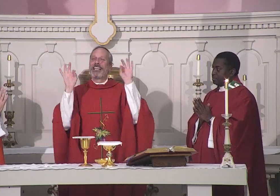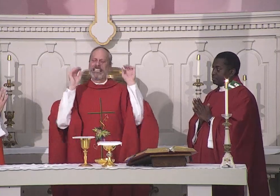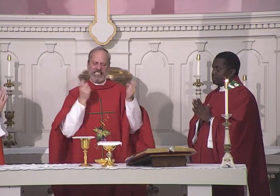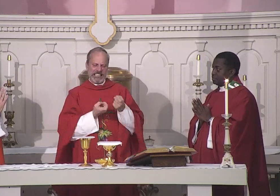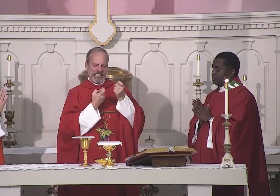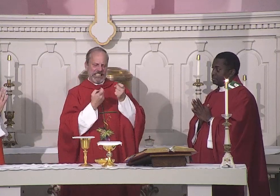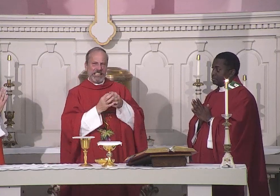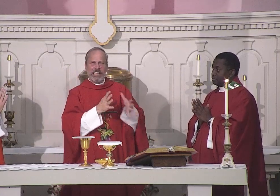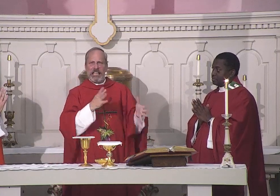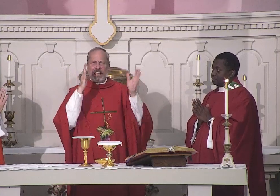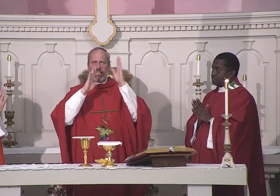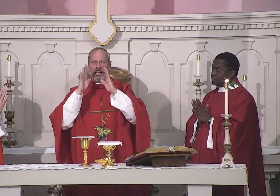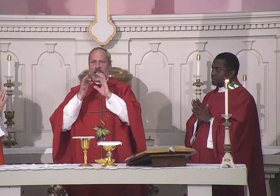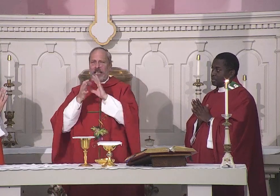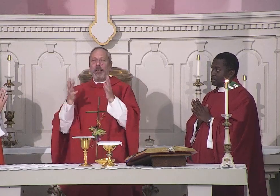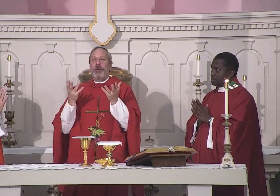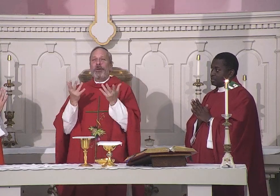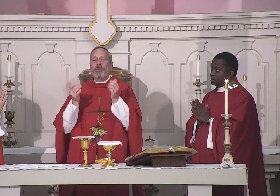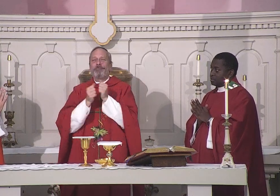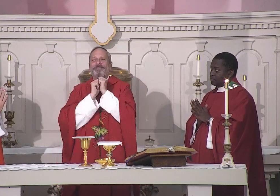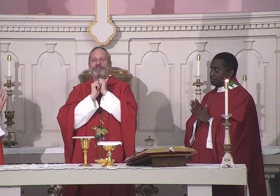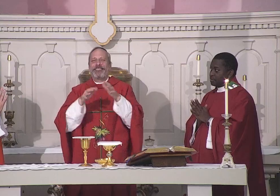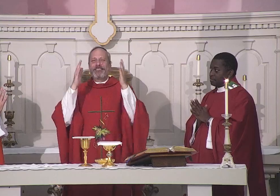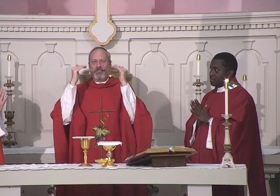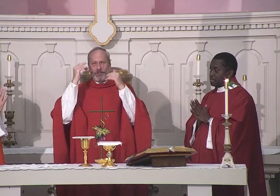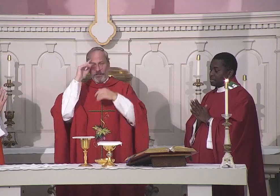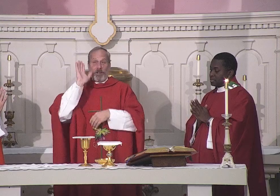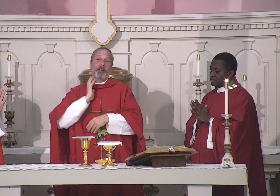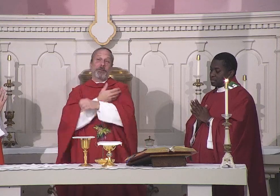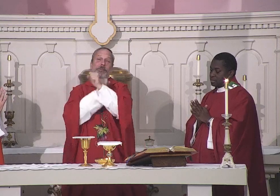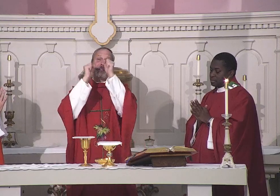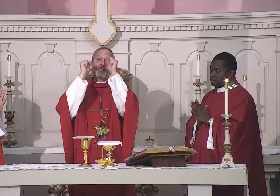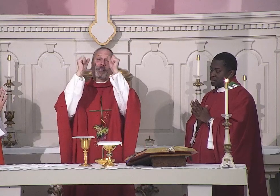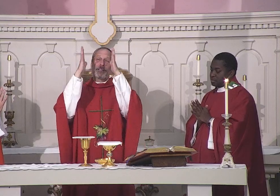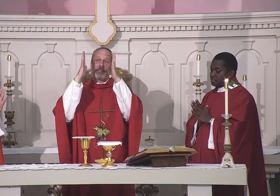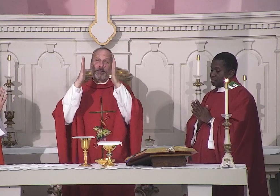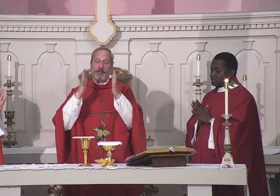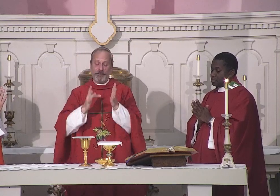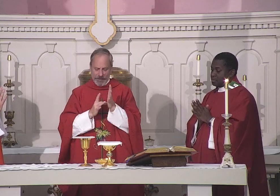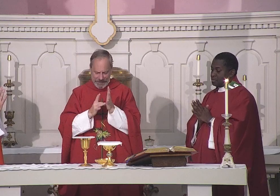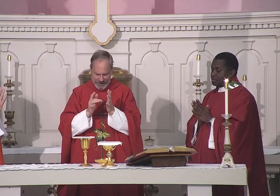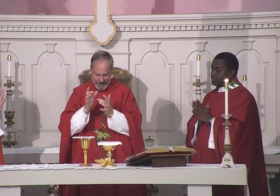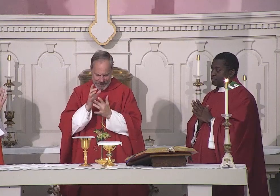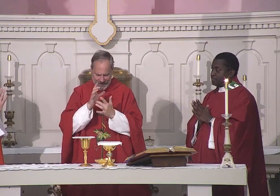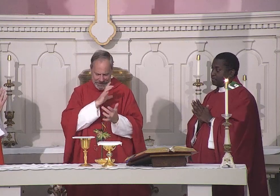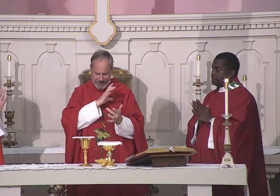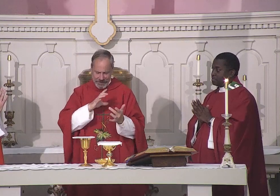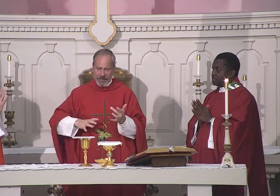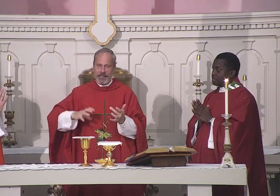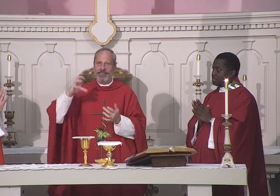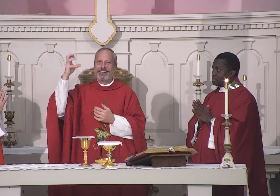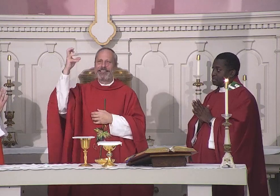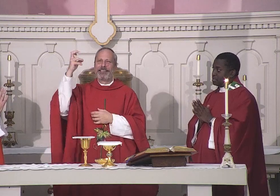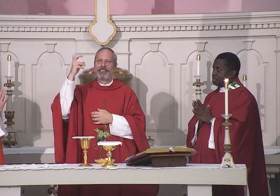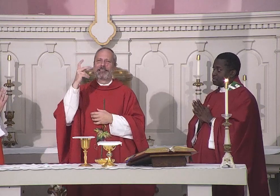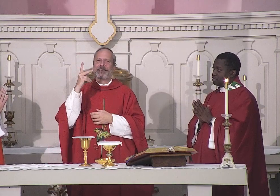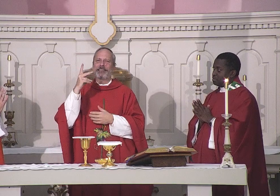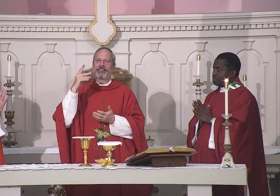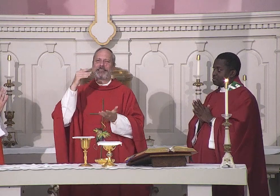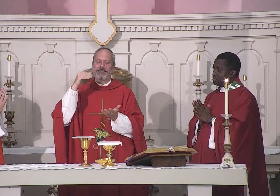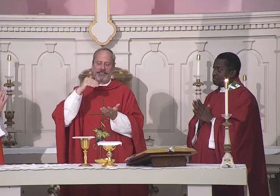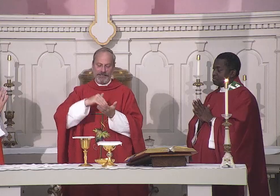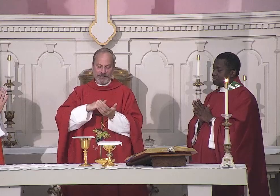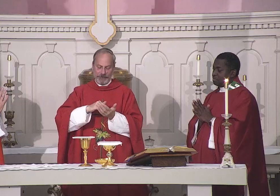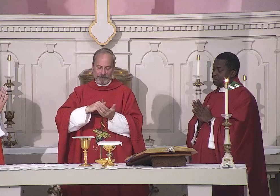days, that by the help of your mercy, we may be always free from sin